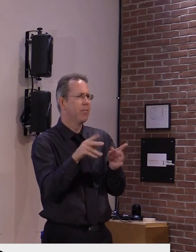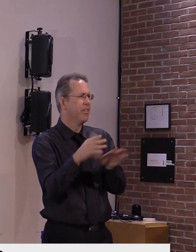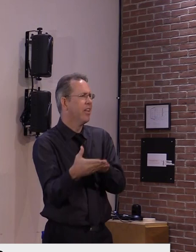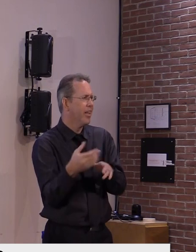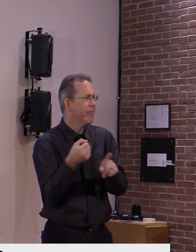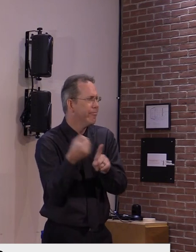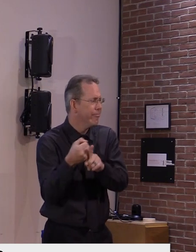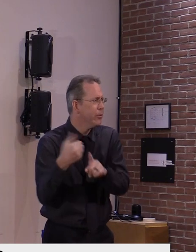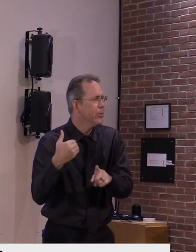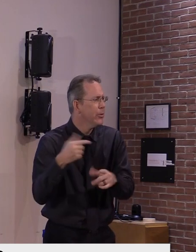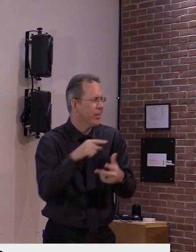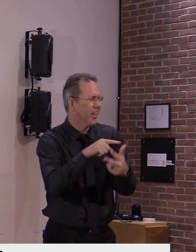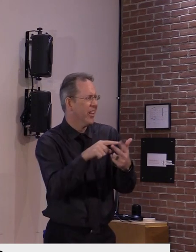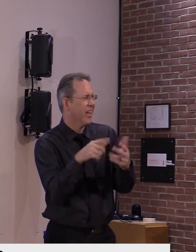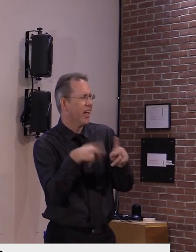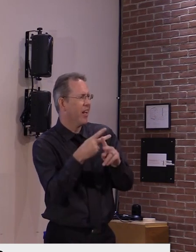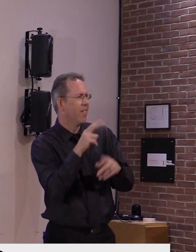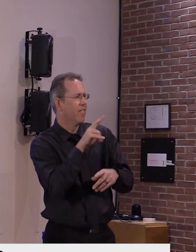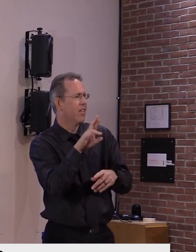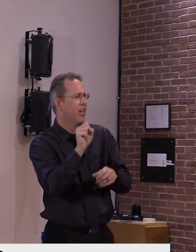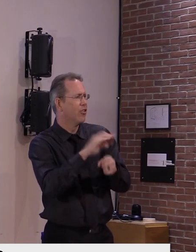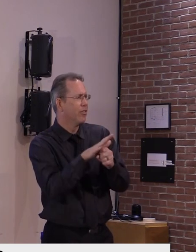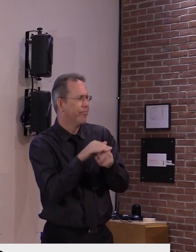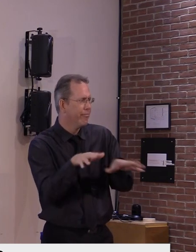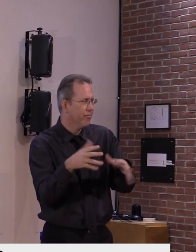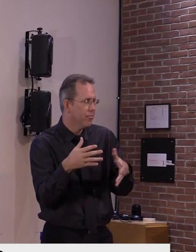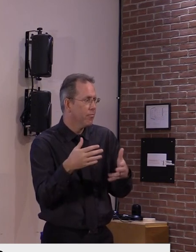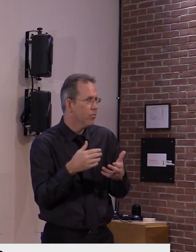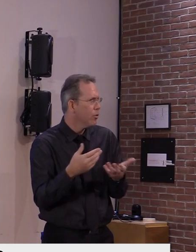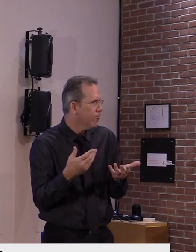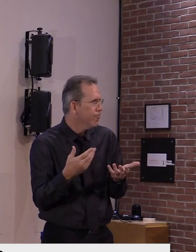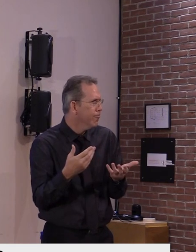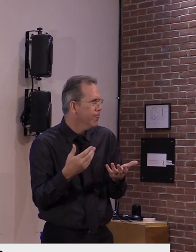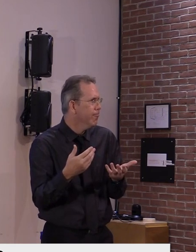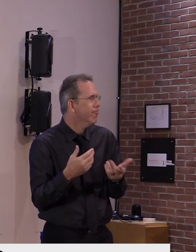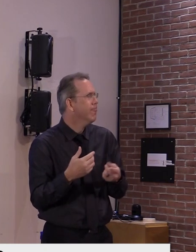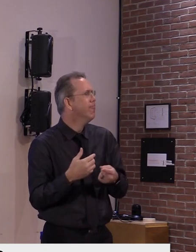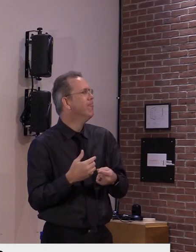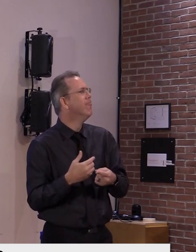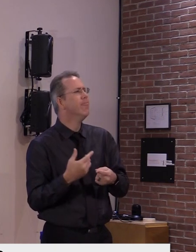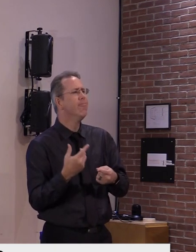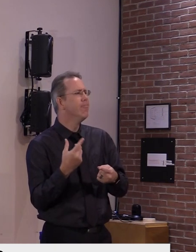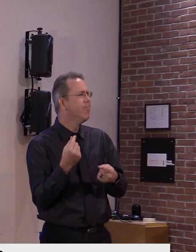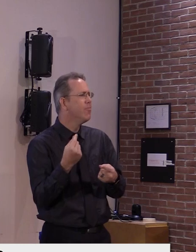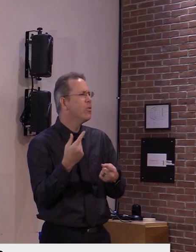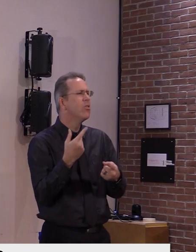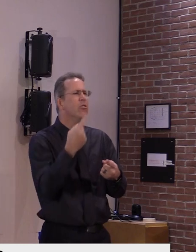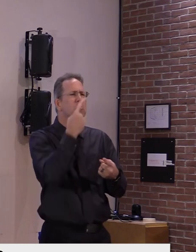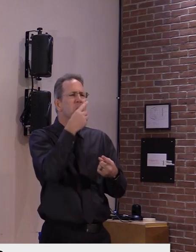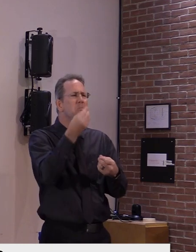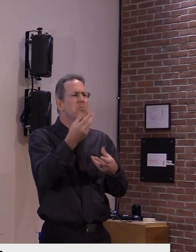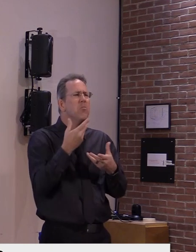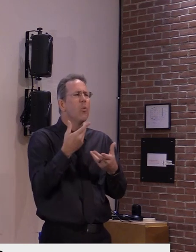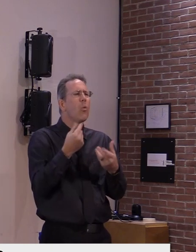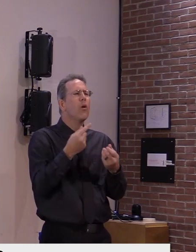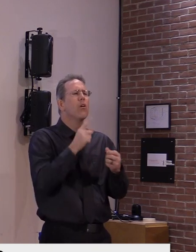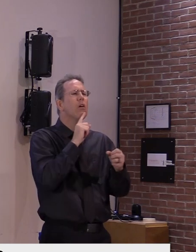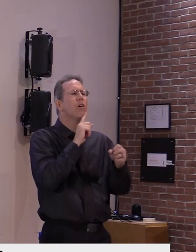about now, at this point in time, Stella, what the confirmed fatality rate